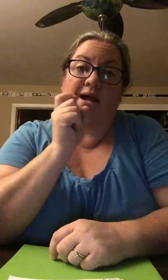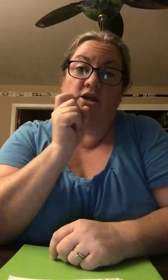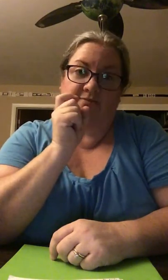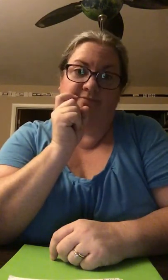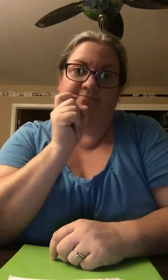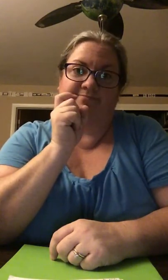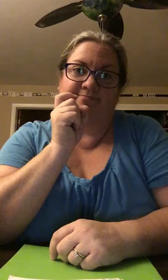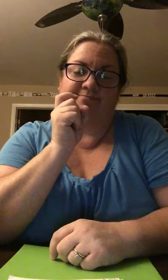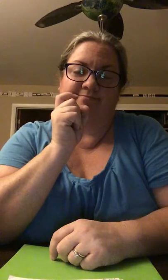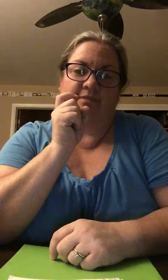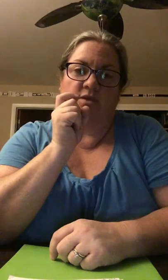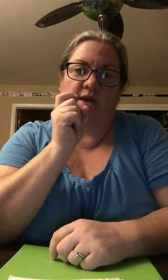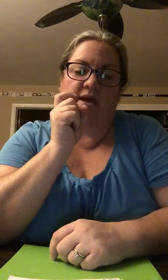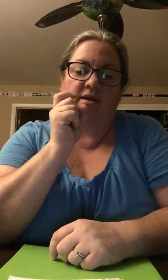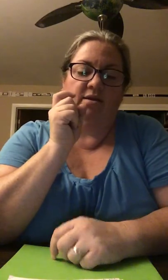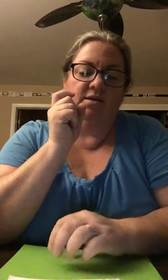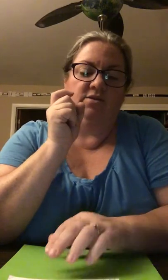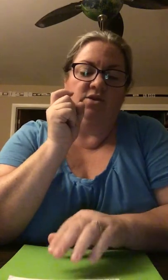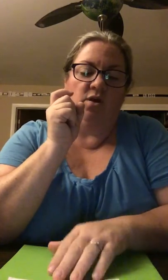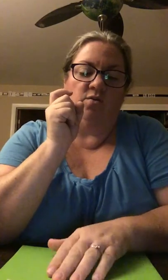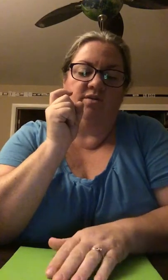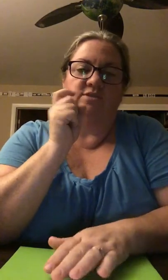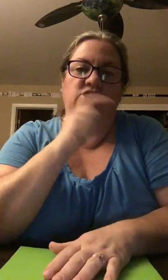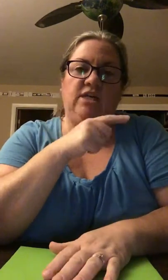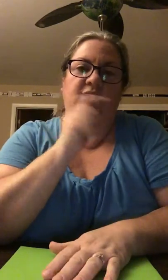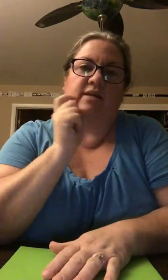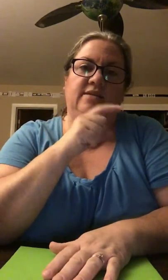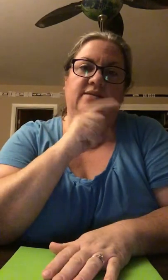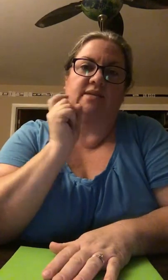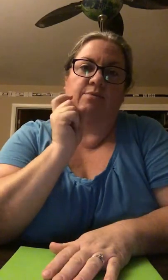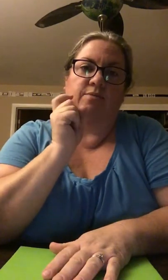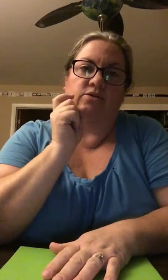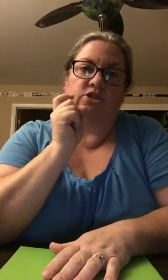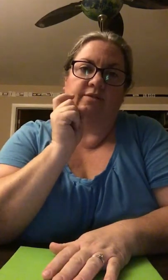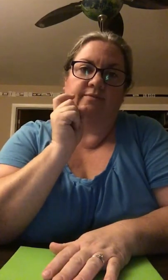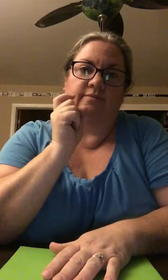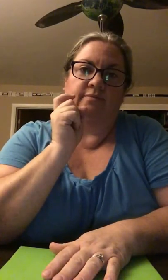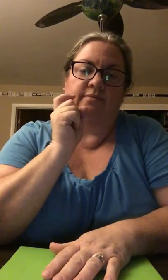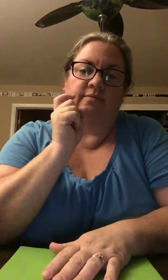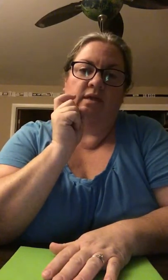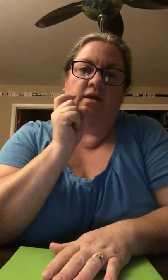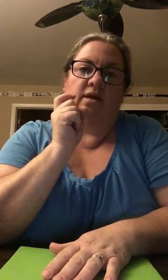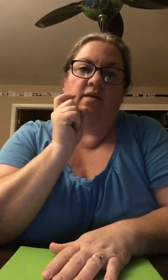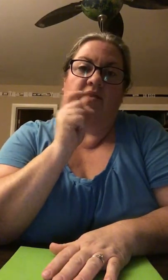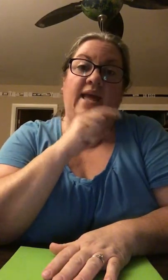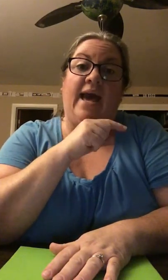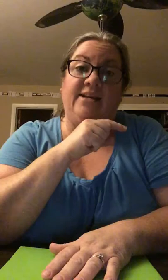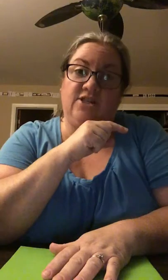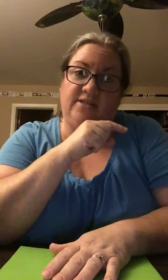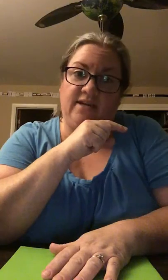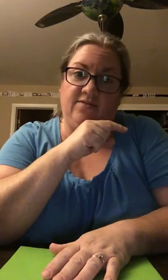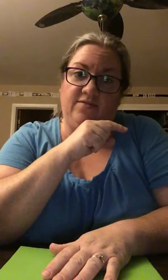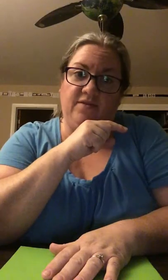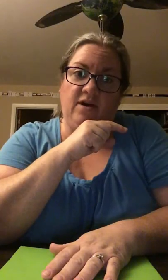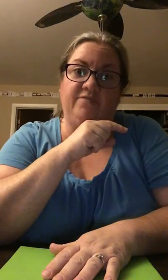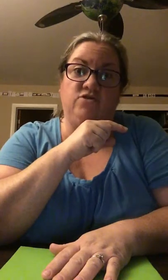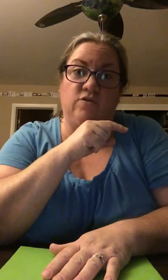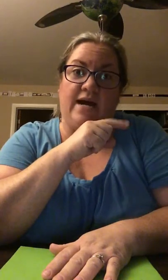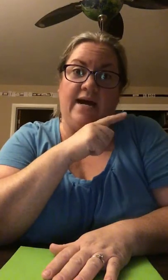dryer, okay? So the machine is a double motion. The adjective of dry